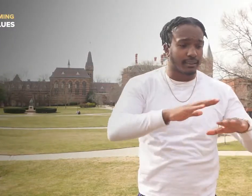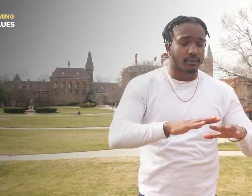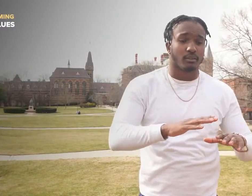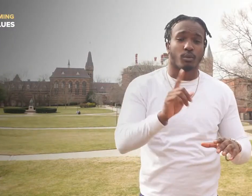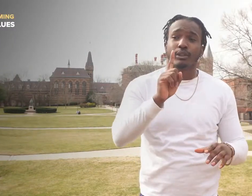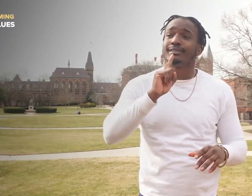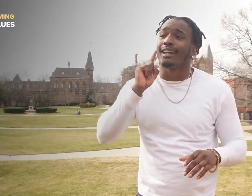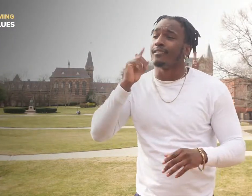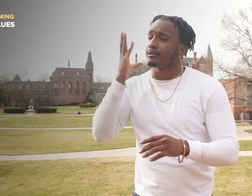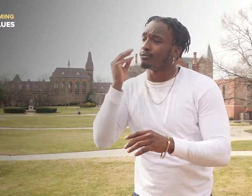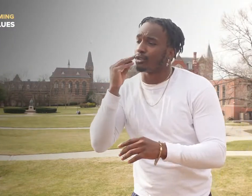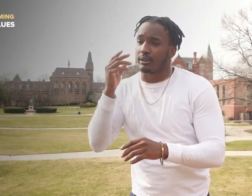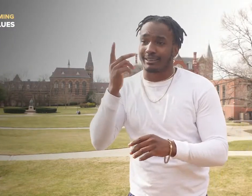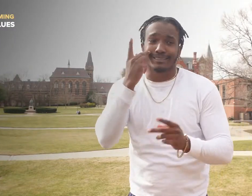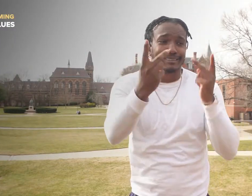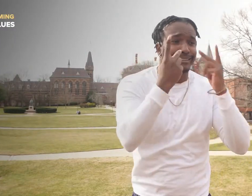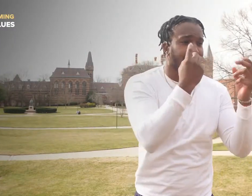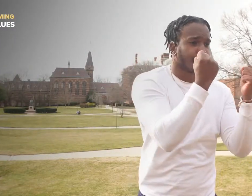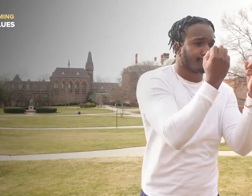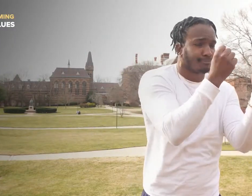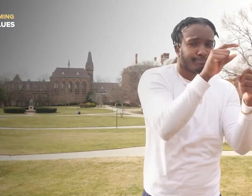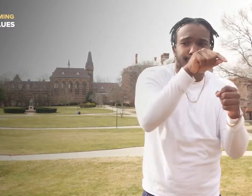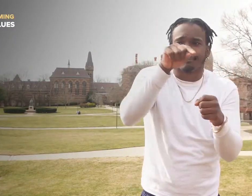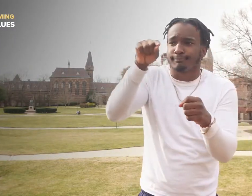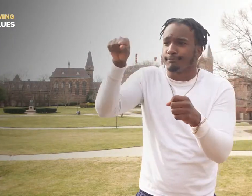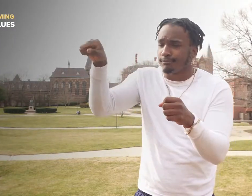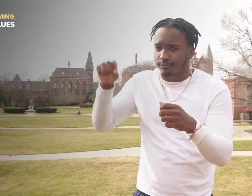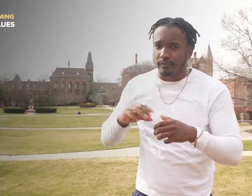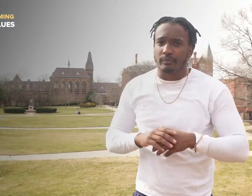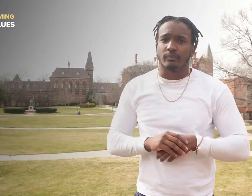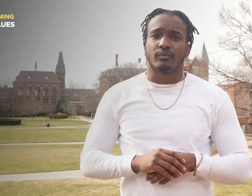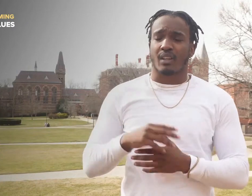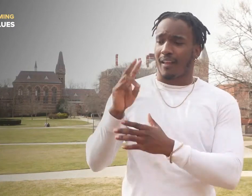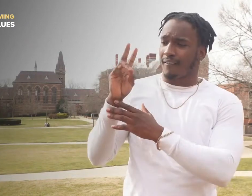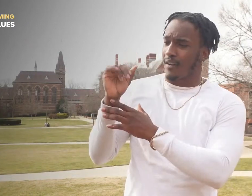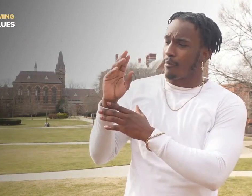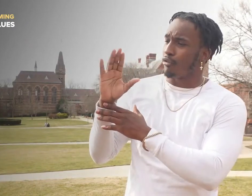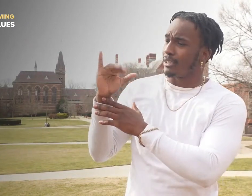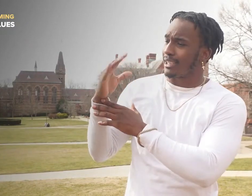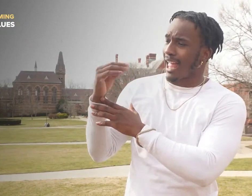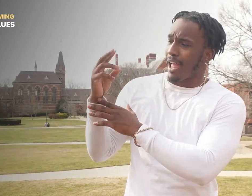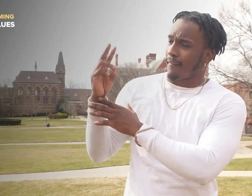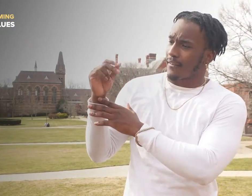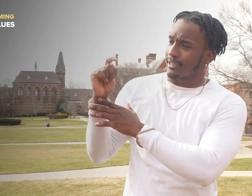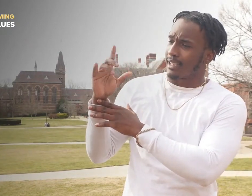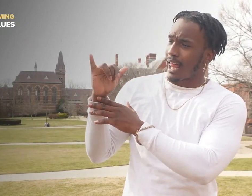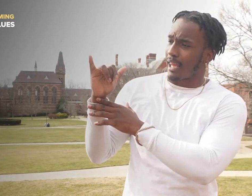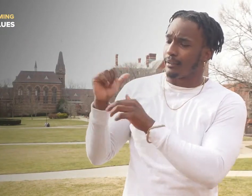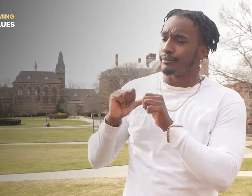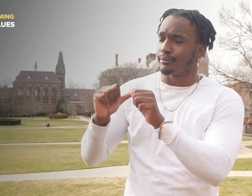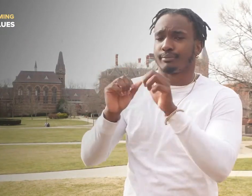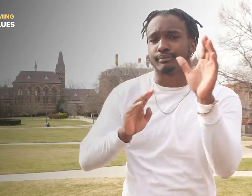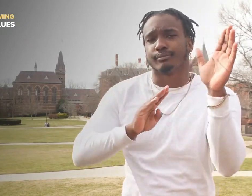Gallaudet University is a space where deaf experiences and language come together with vibrancy and